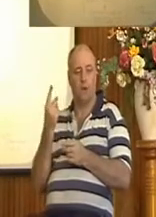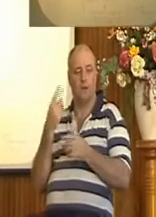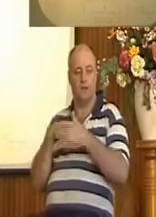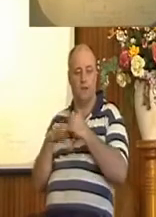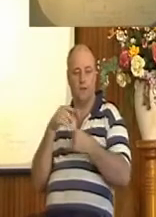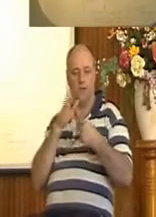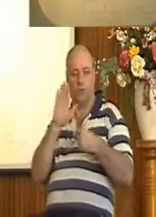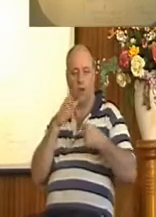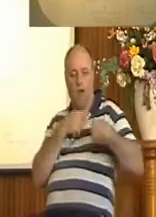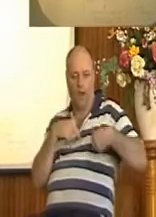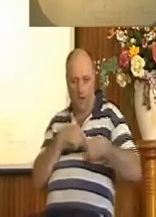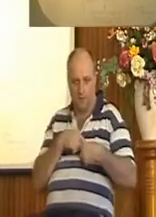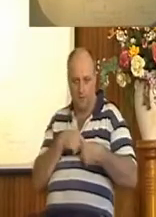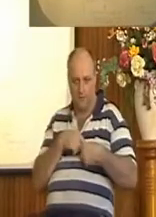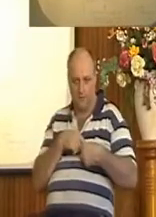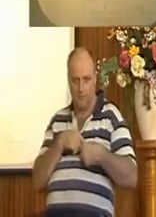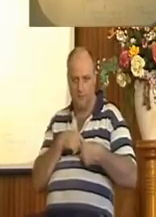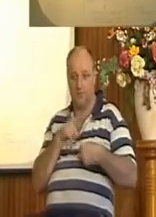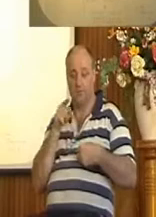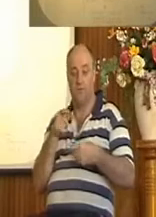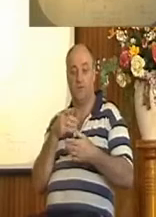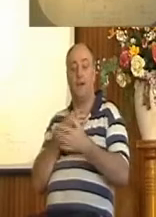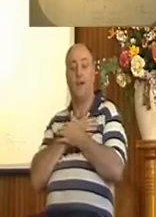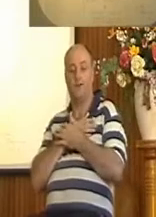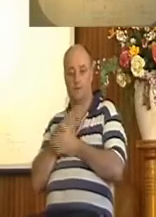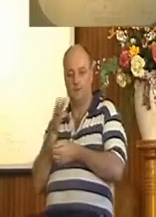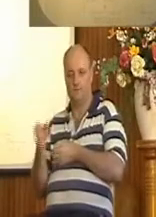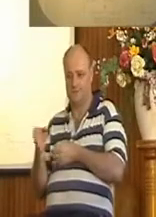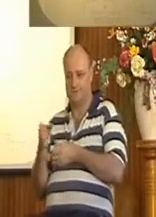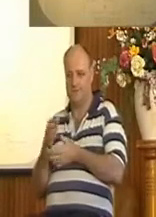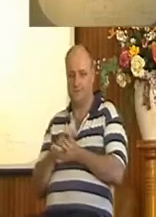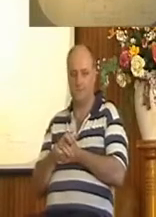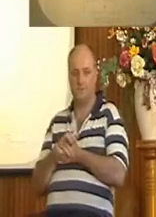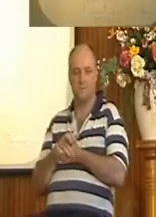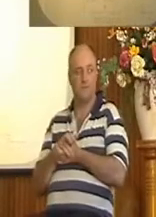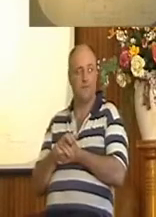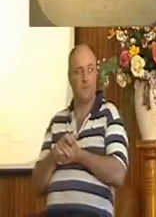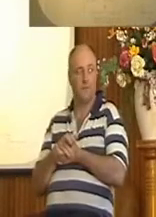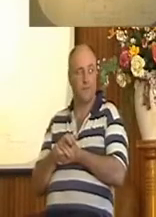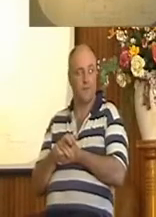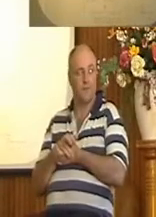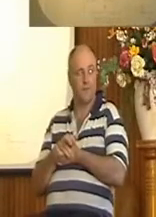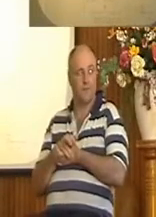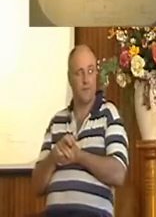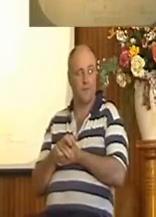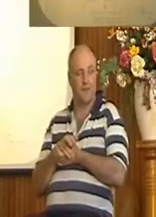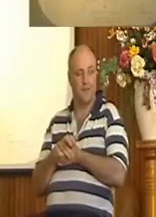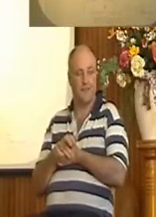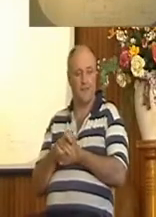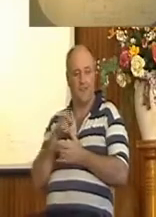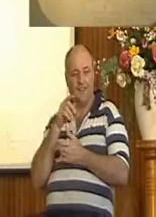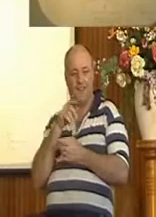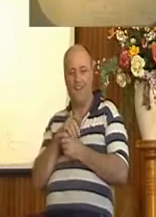he thinks, oh, golly, he's an odd one. That's the noose speaking.